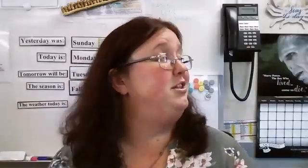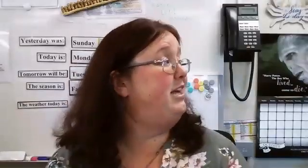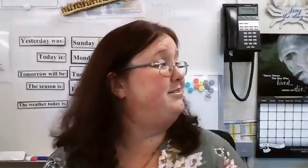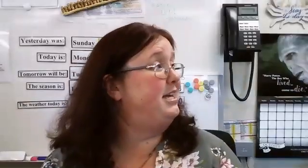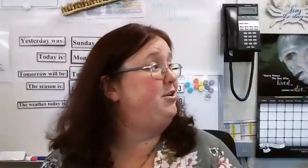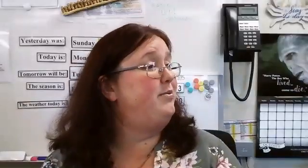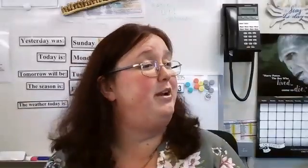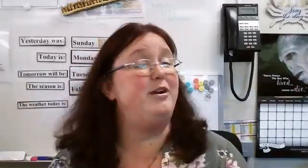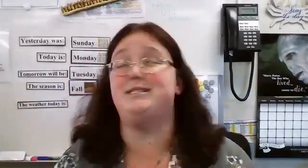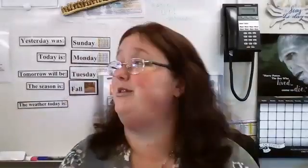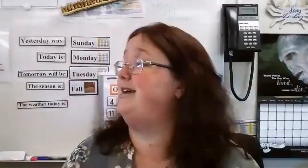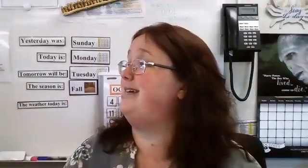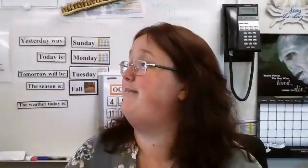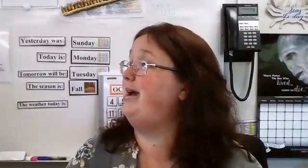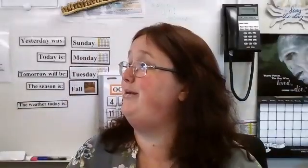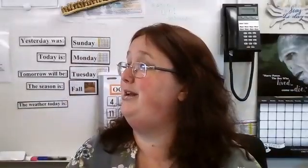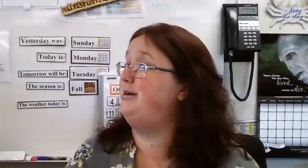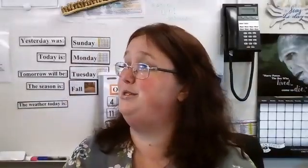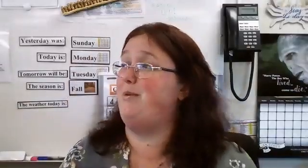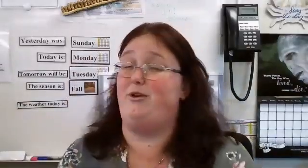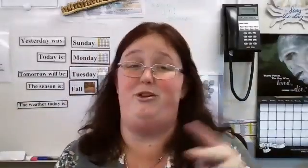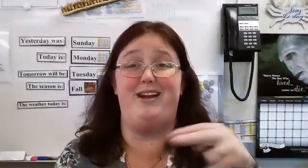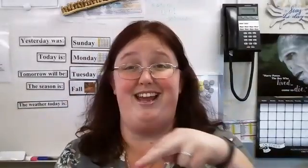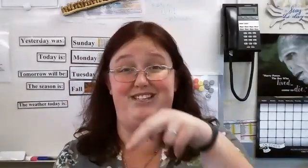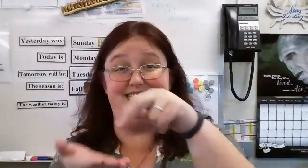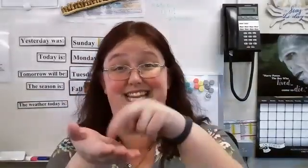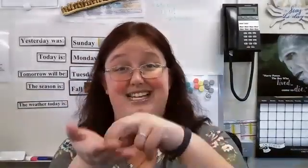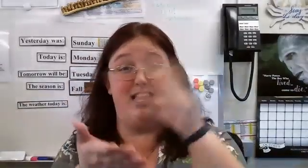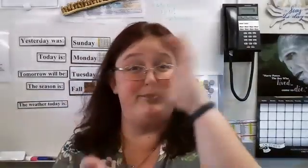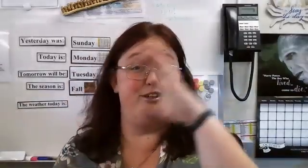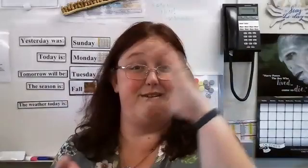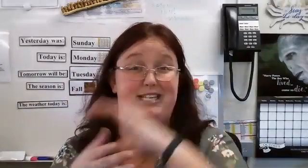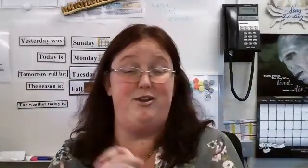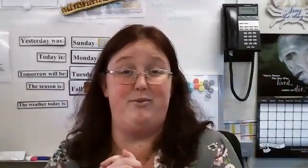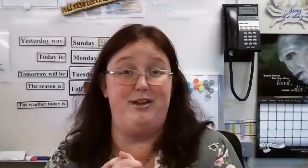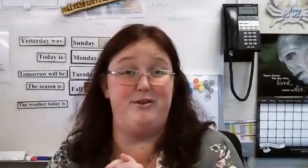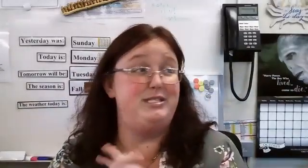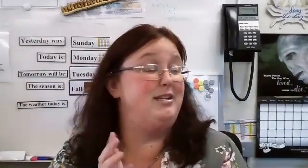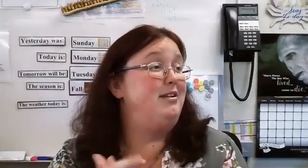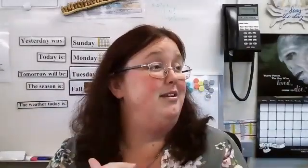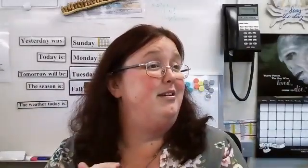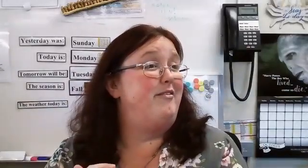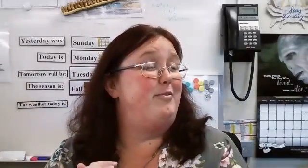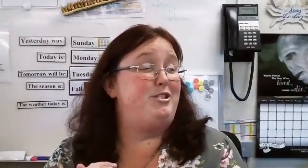Look outside your windows. I'm gonna look outside my windows. Remember, you might have to stand up to look outside your windows. Miss